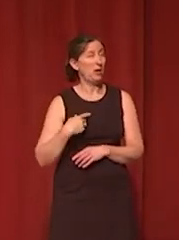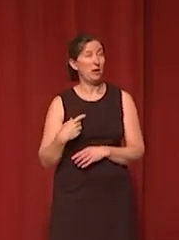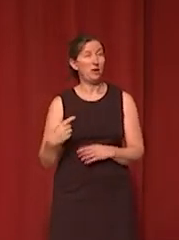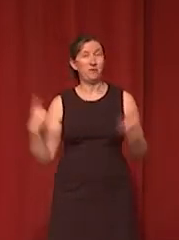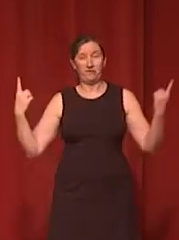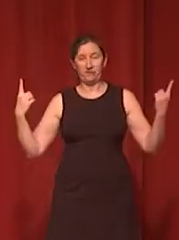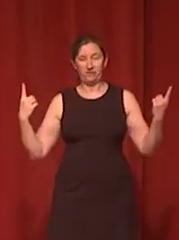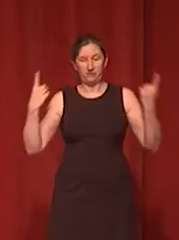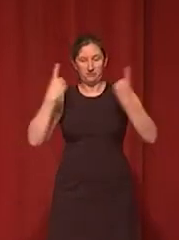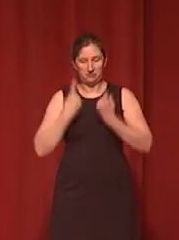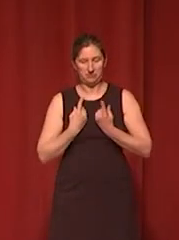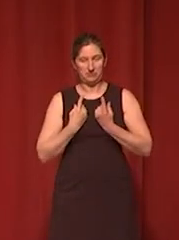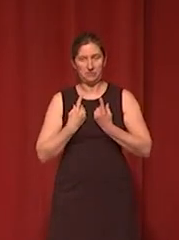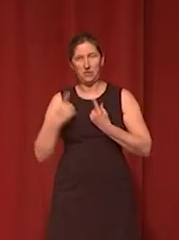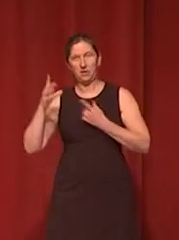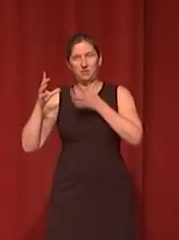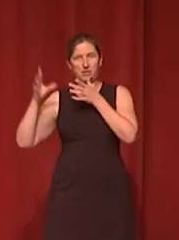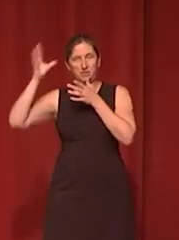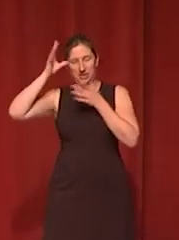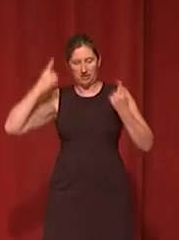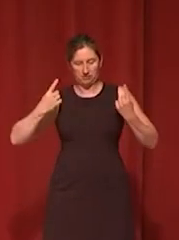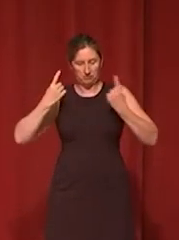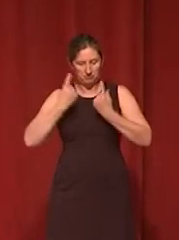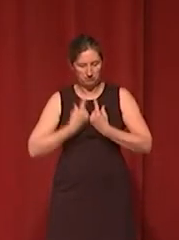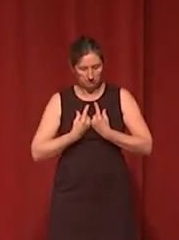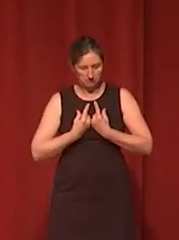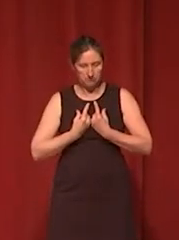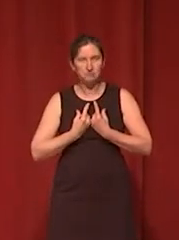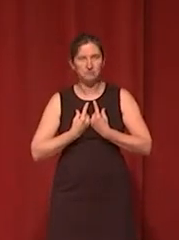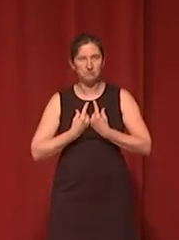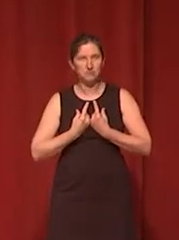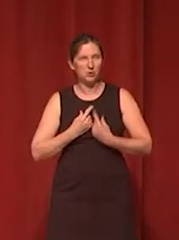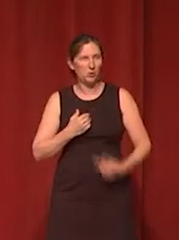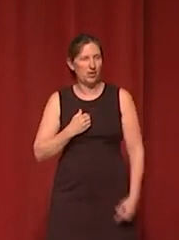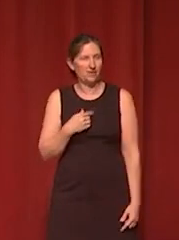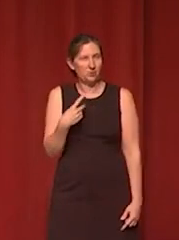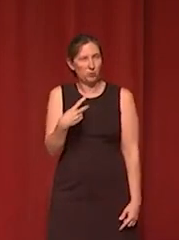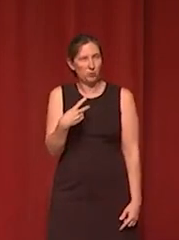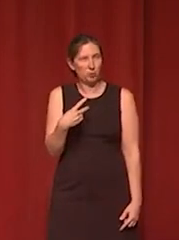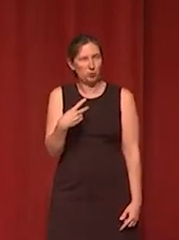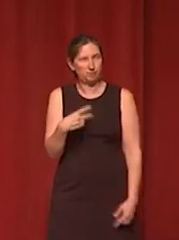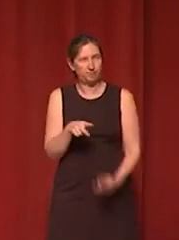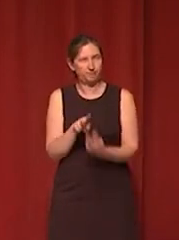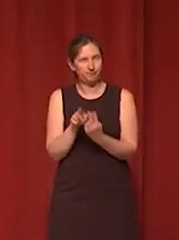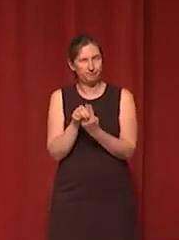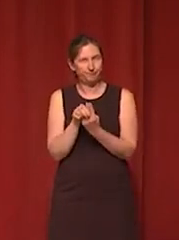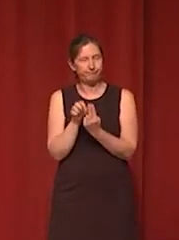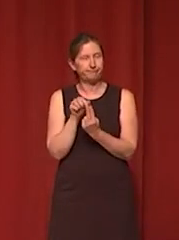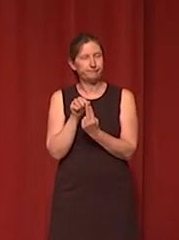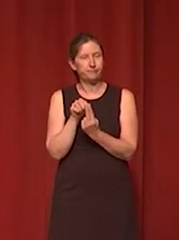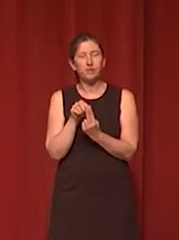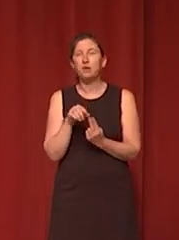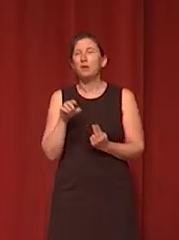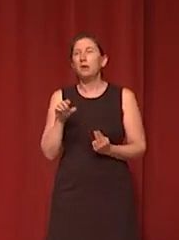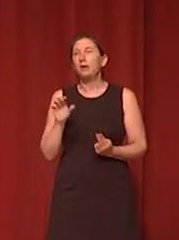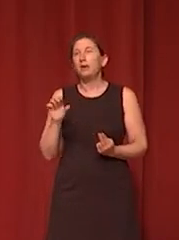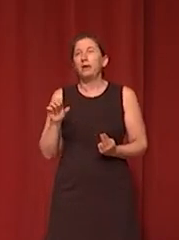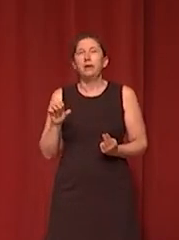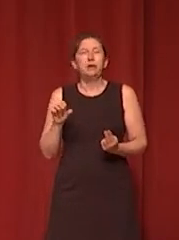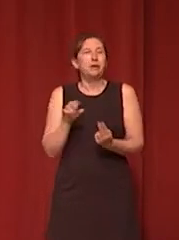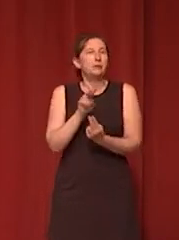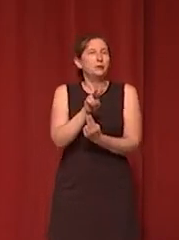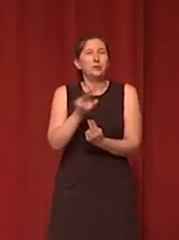a 2, 3, or 4. So I could have like a 2 and a 3, or a 3 and a 3, or 4 and a 3. The 4 is the one